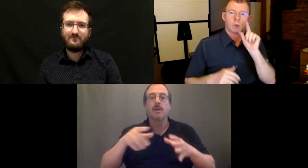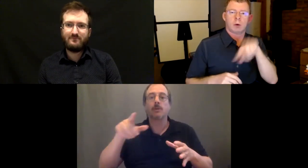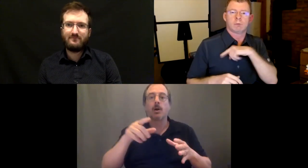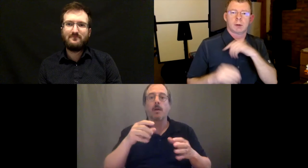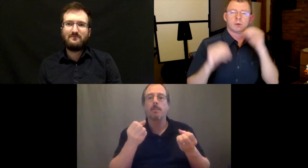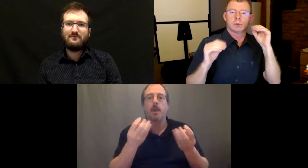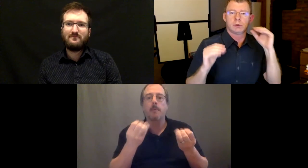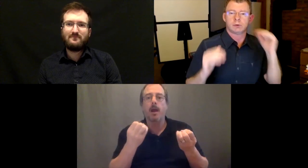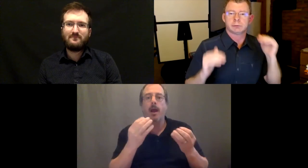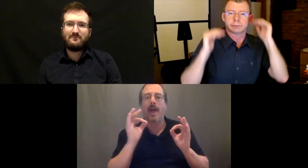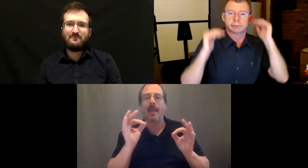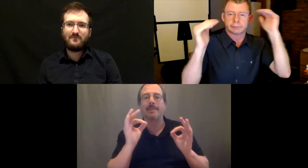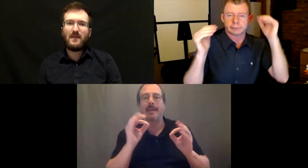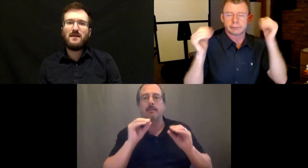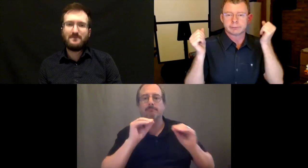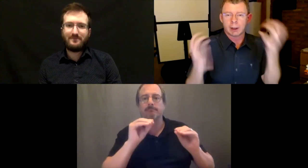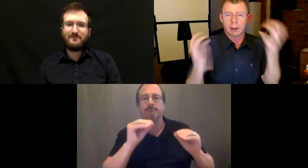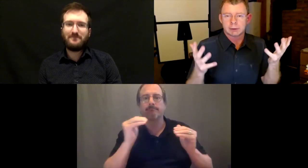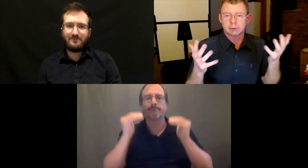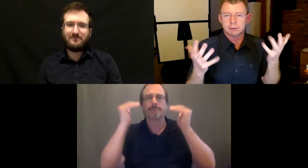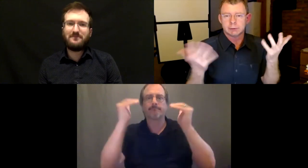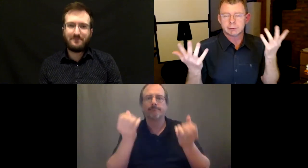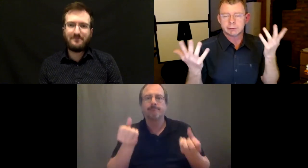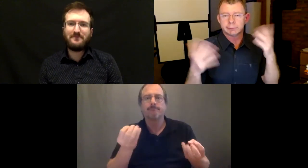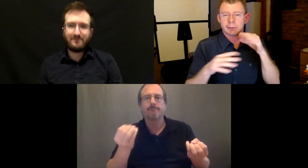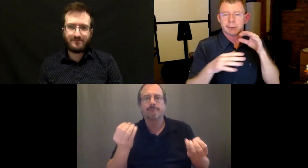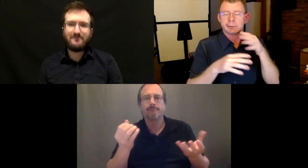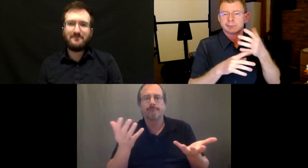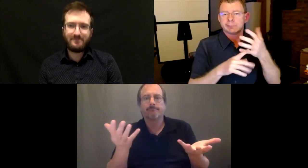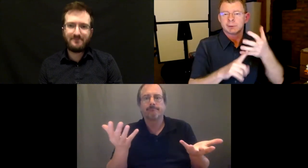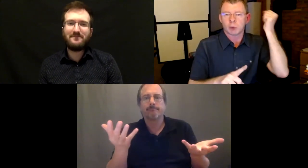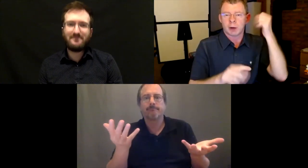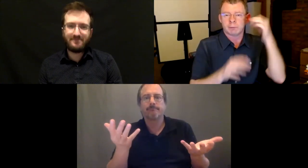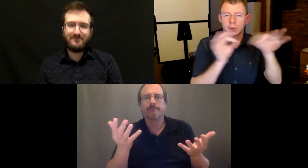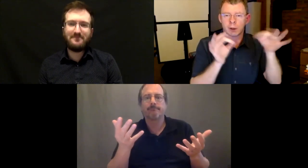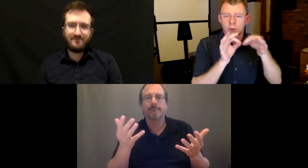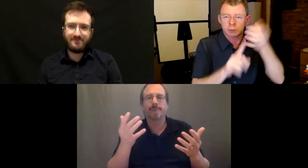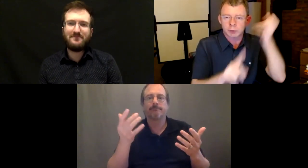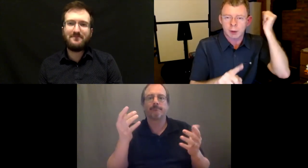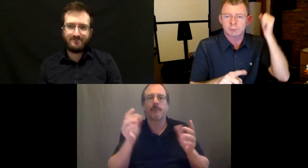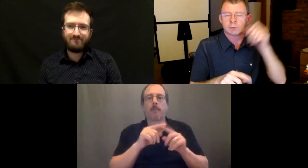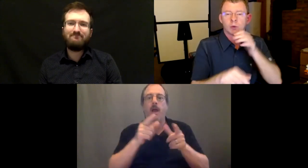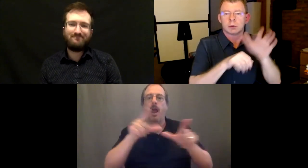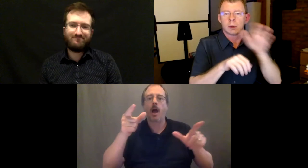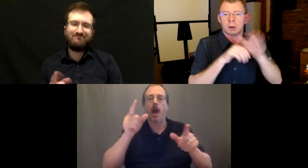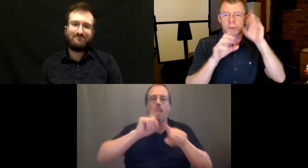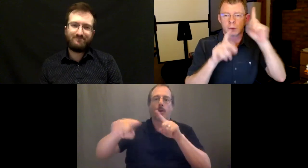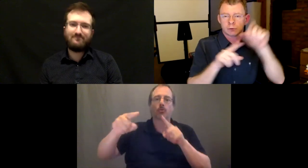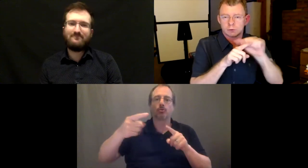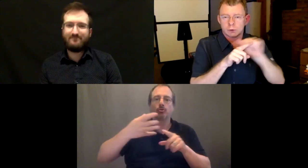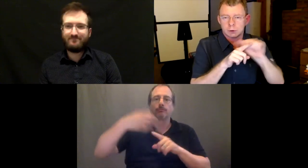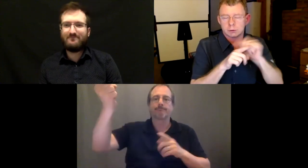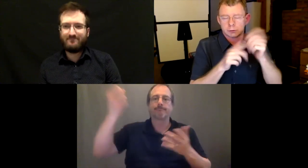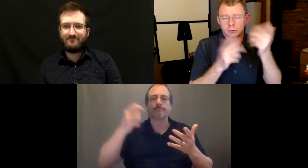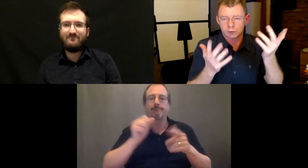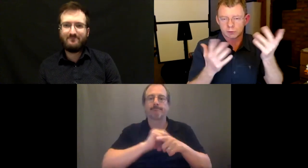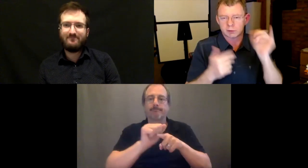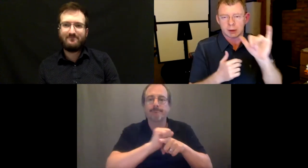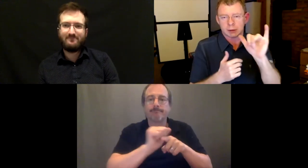so many practitioners don't have the qualifications to be teaching because they themselves